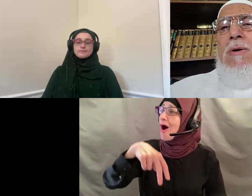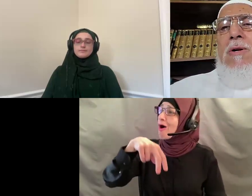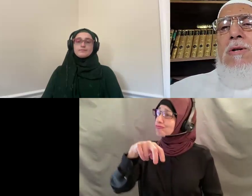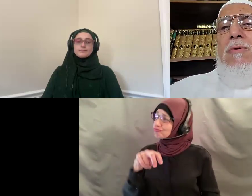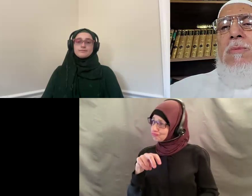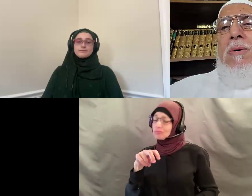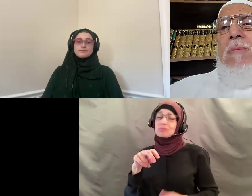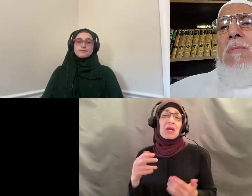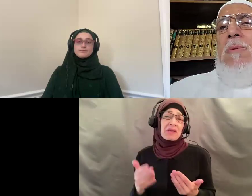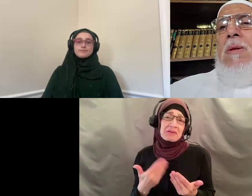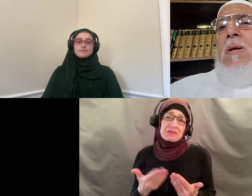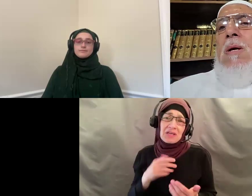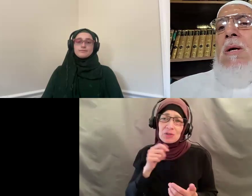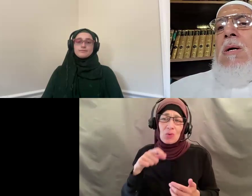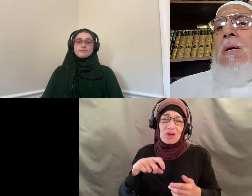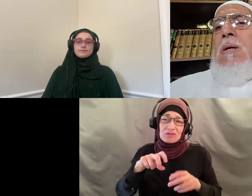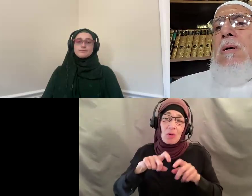lot of energy from you.